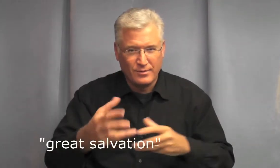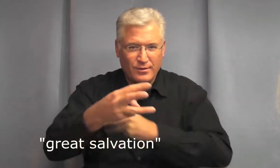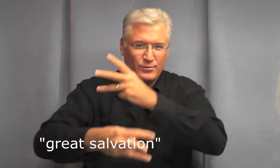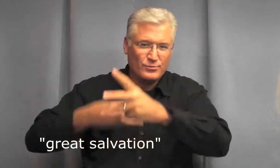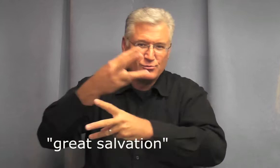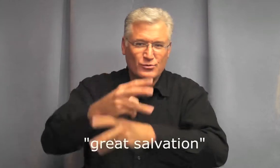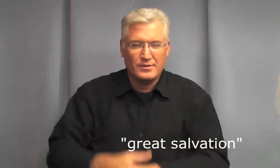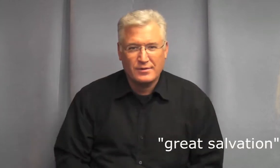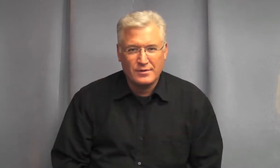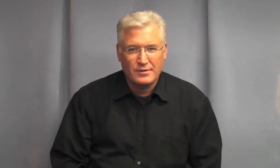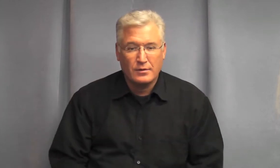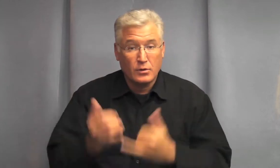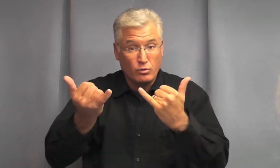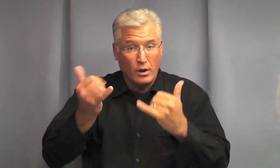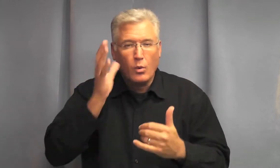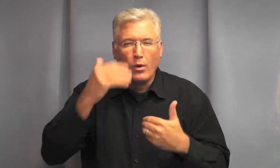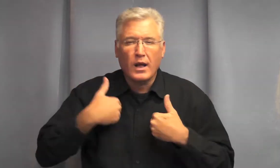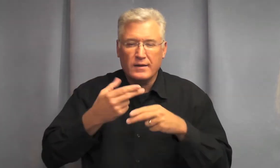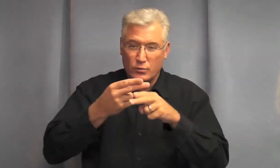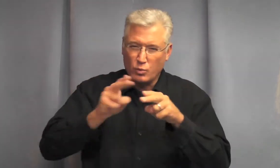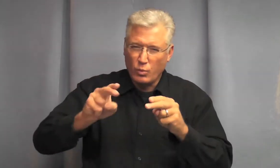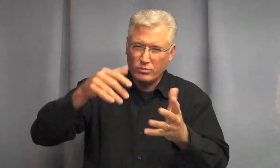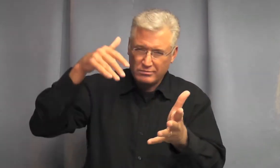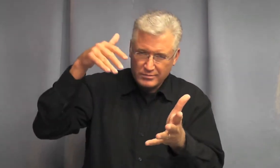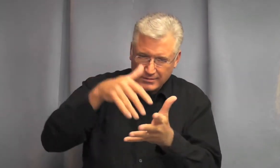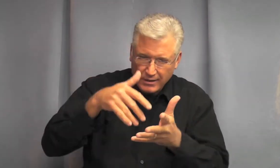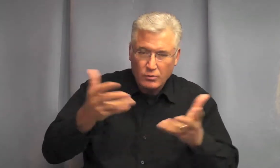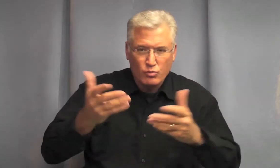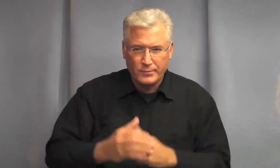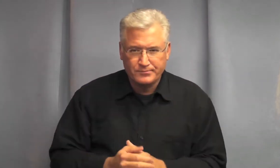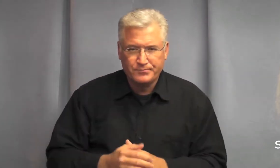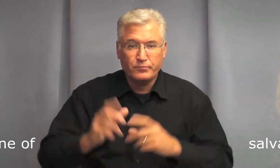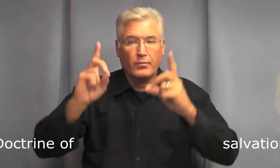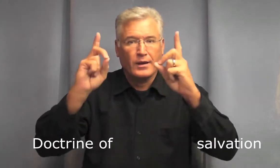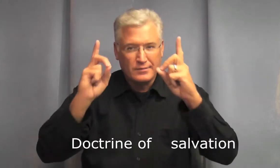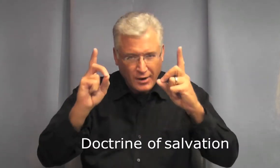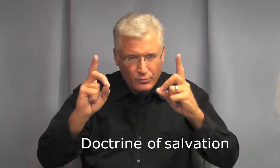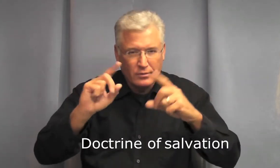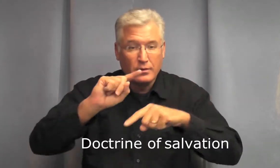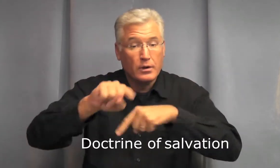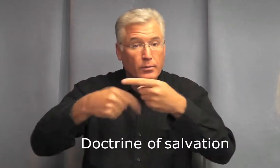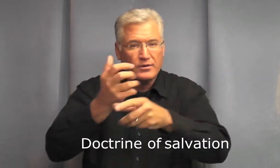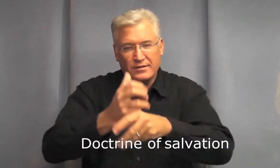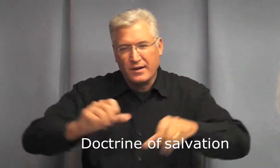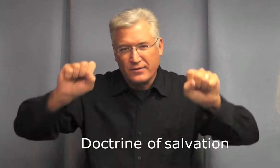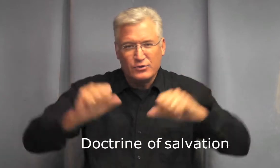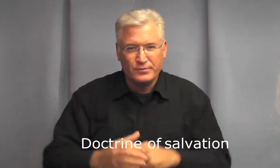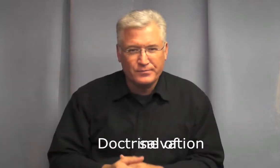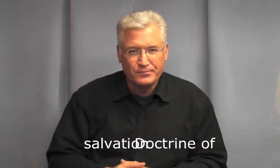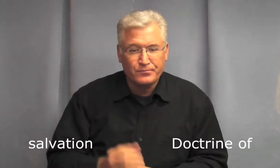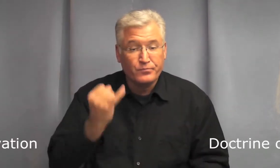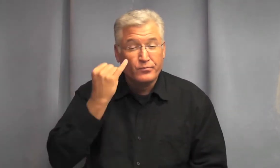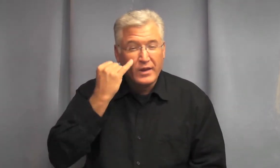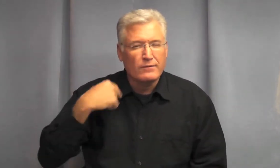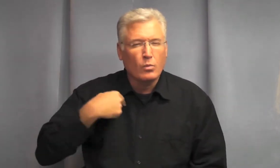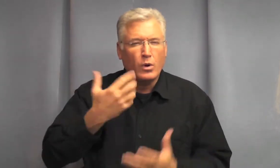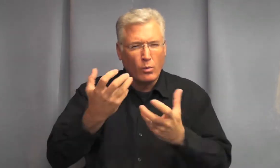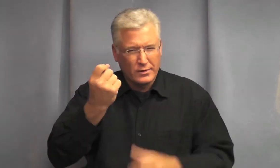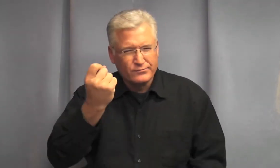all people around the world. And today we're going to begin a short study of the doctrine of